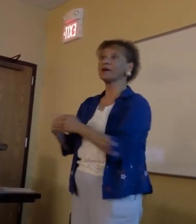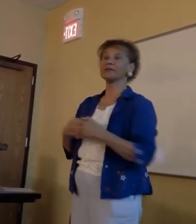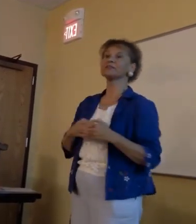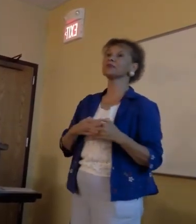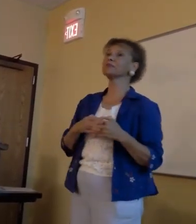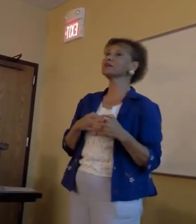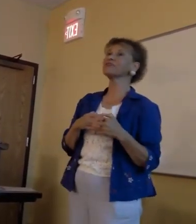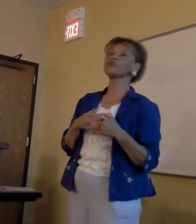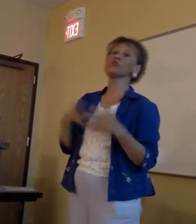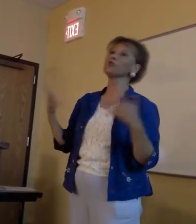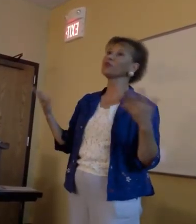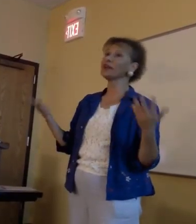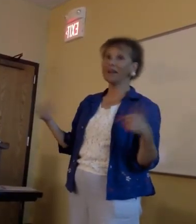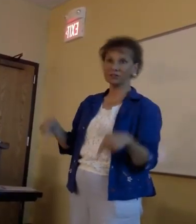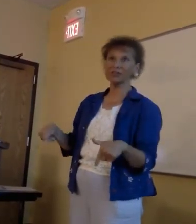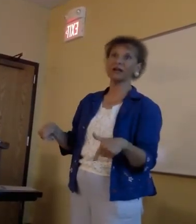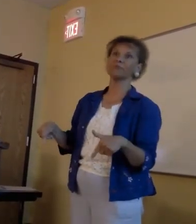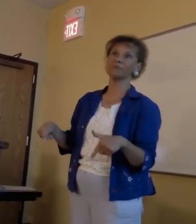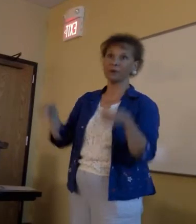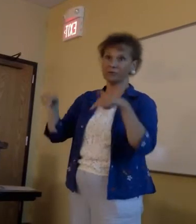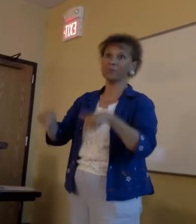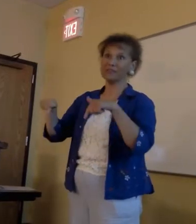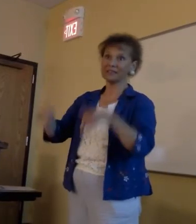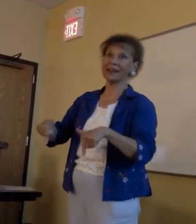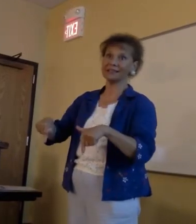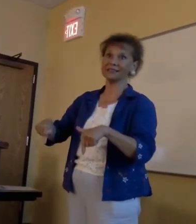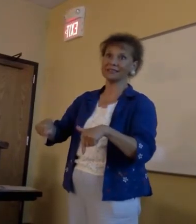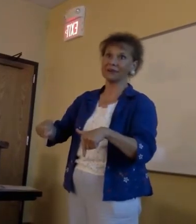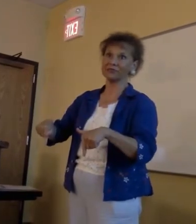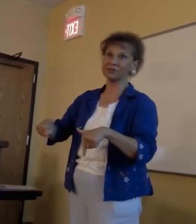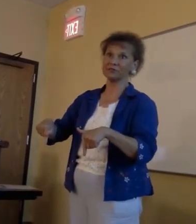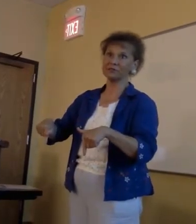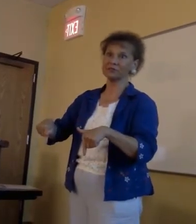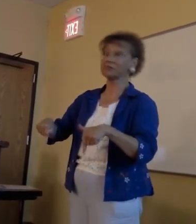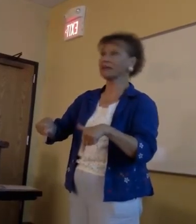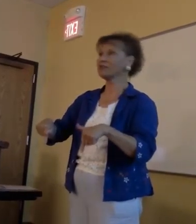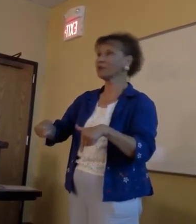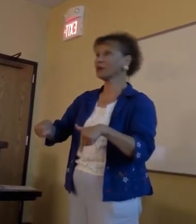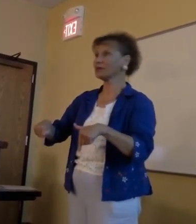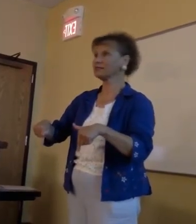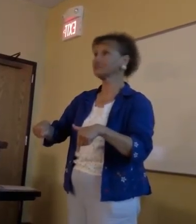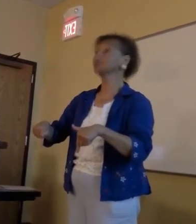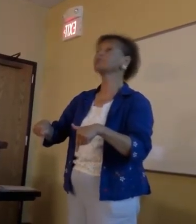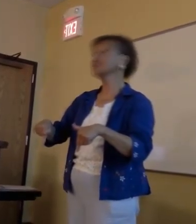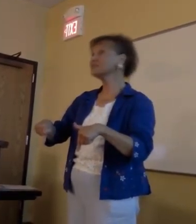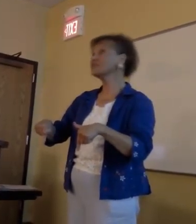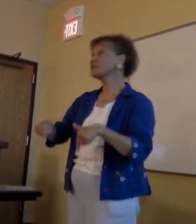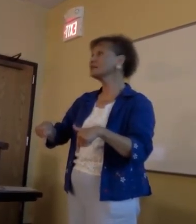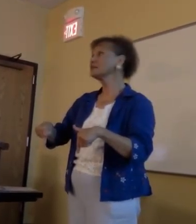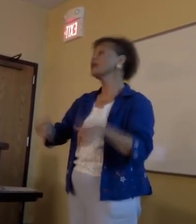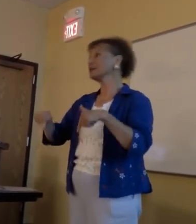there's only a few that have actually come from this land itself, the Native Americans. The rest of us are